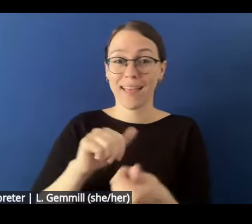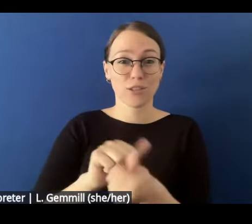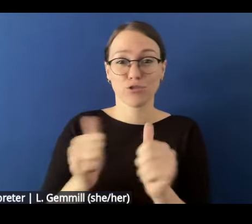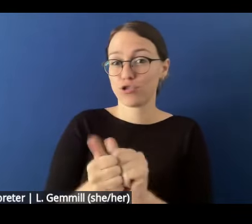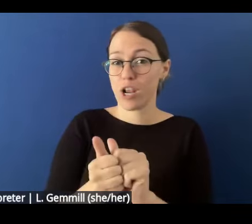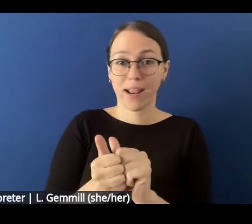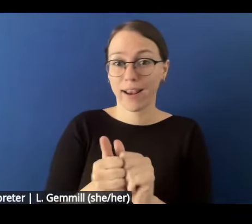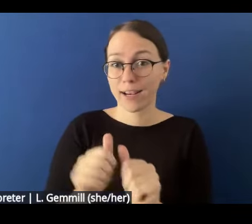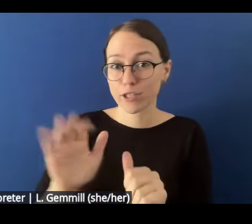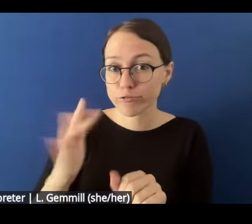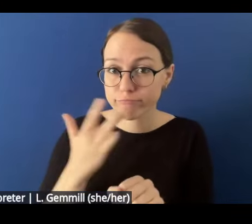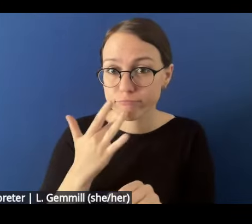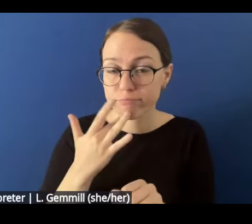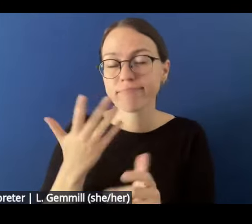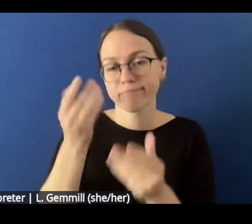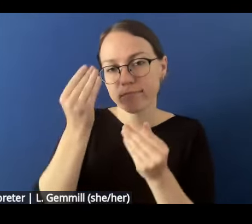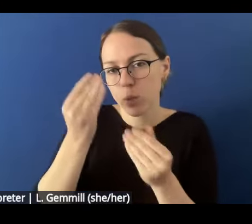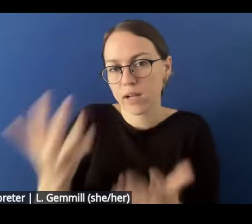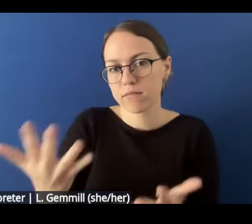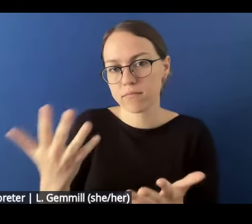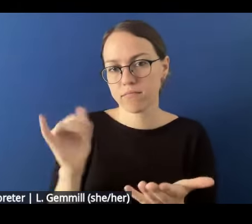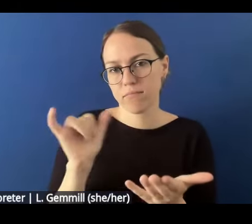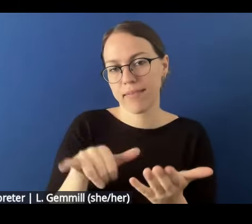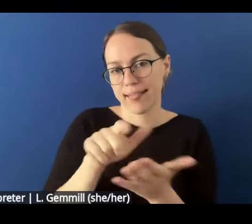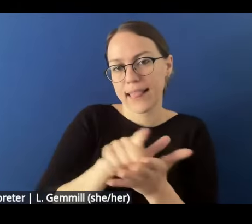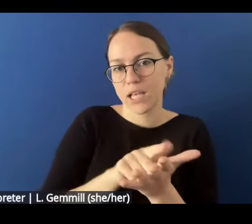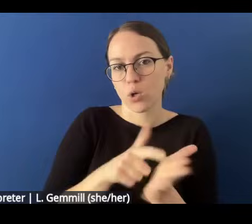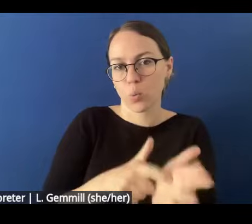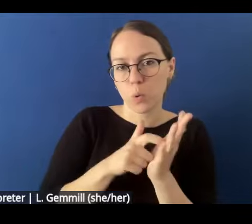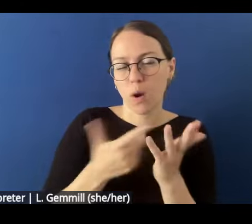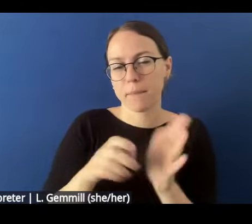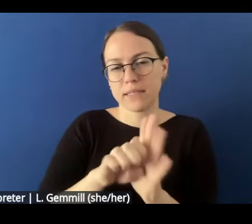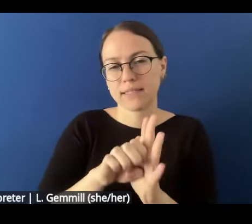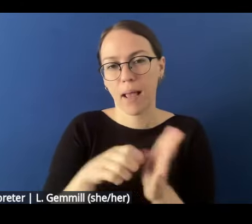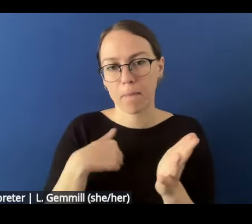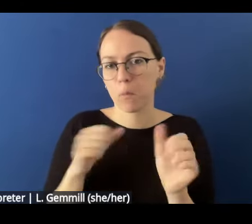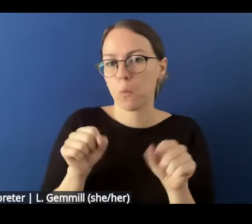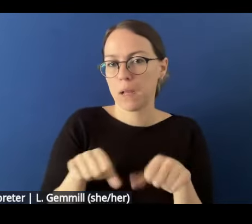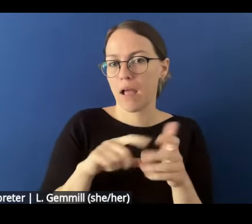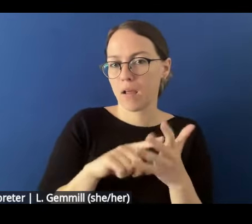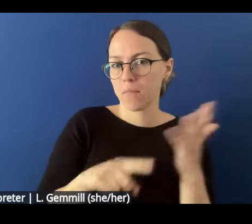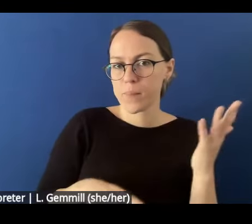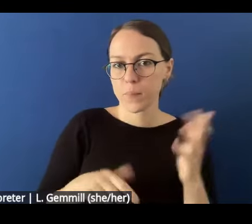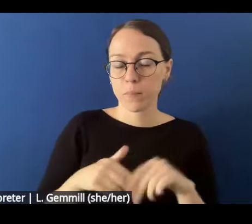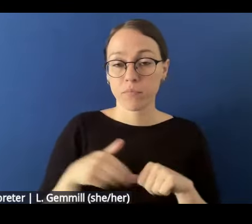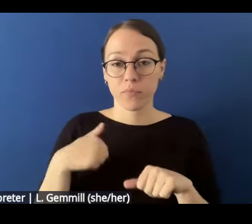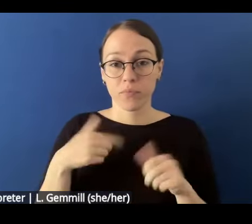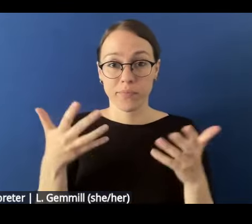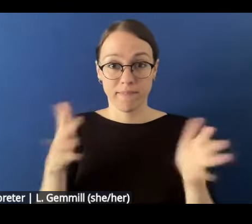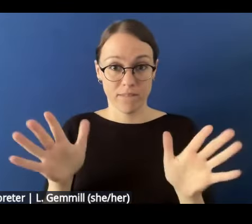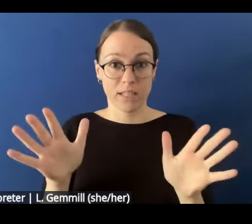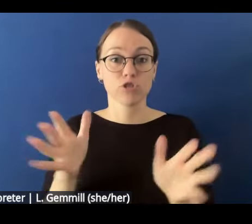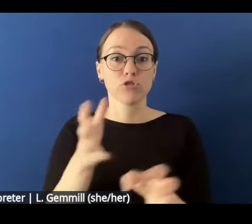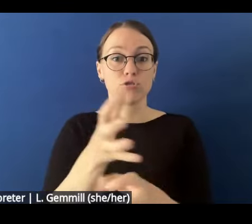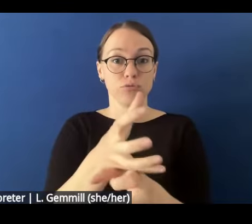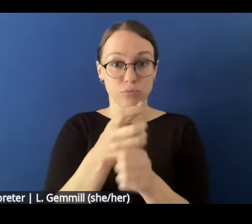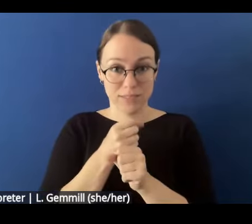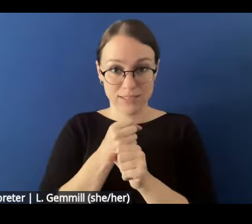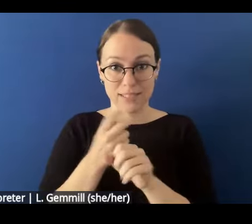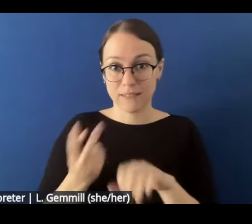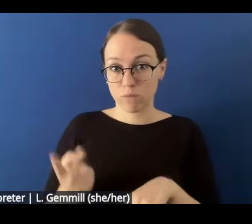well, this is a legal requirement, for example. So we did receive 2